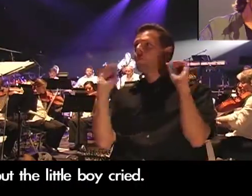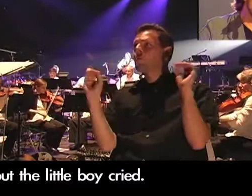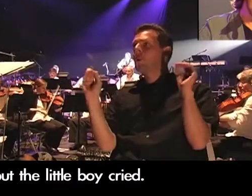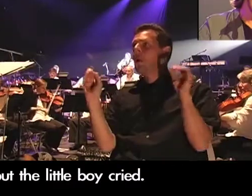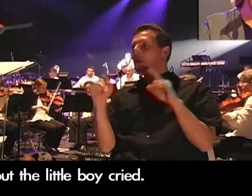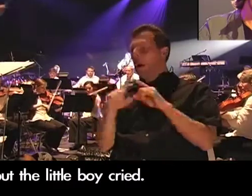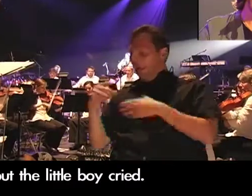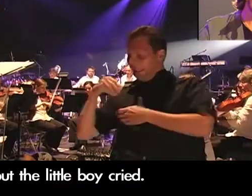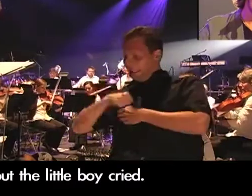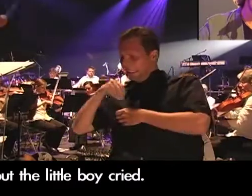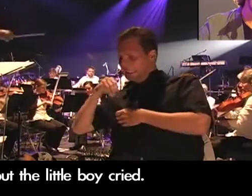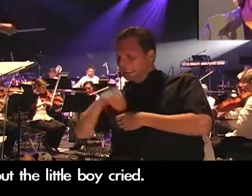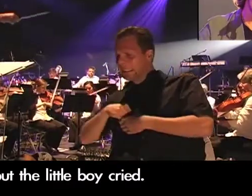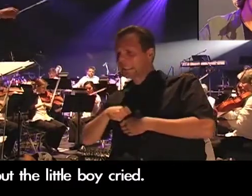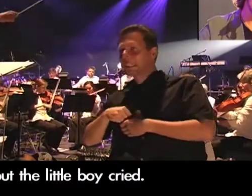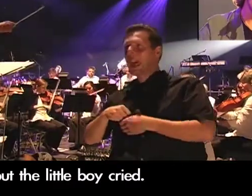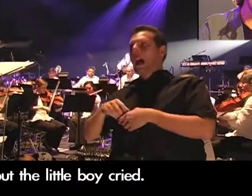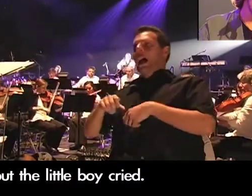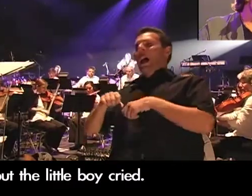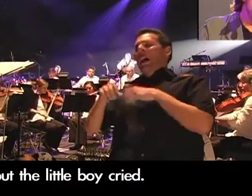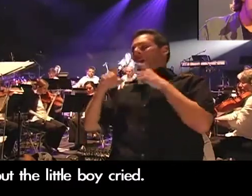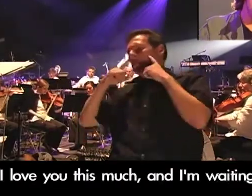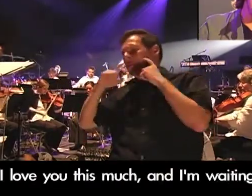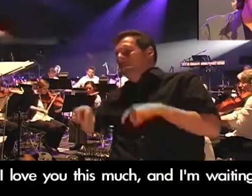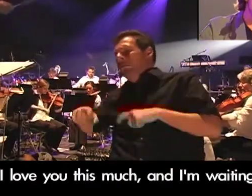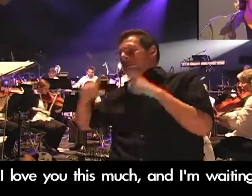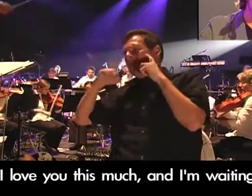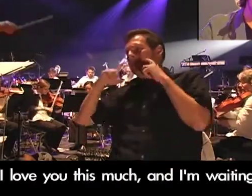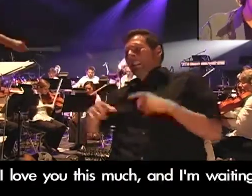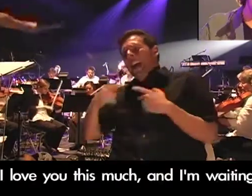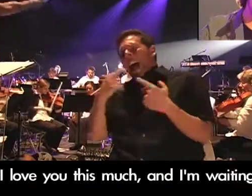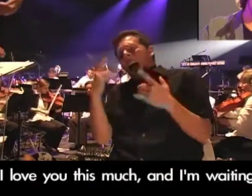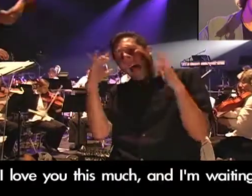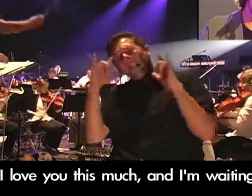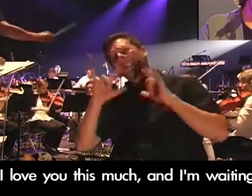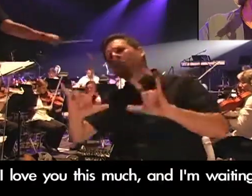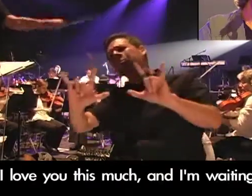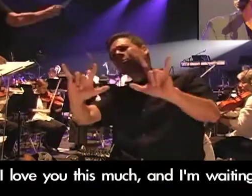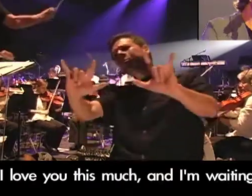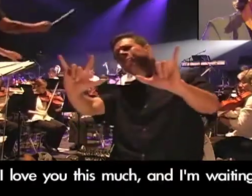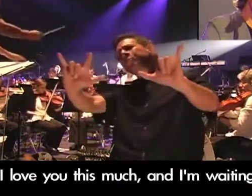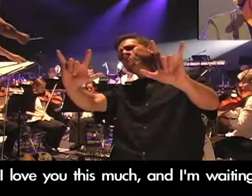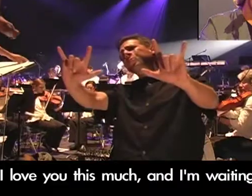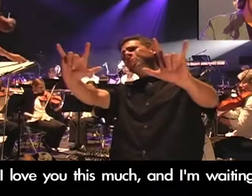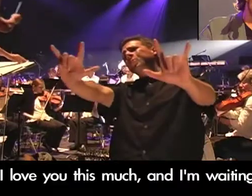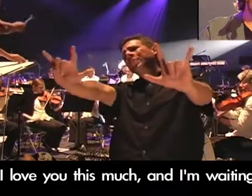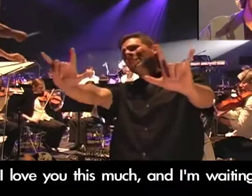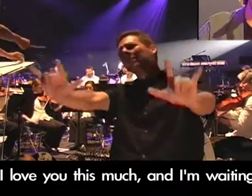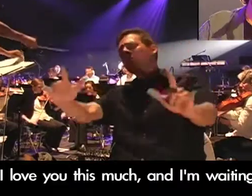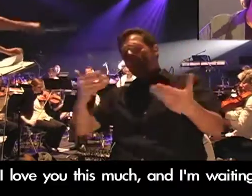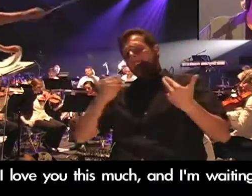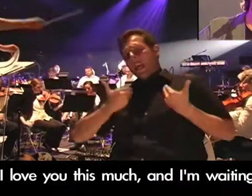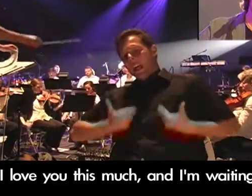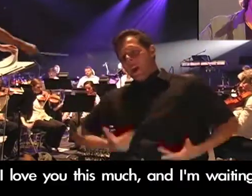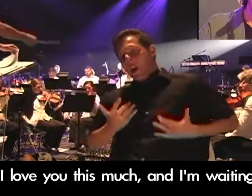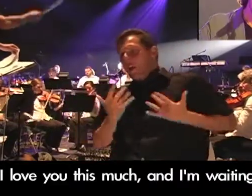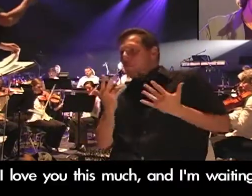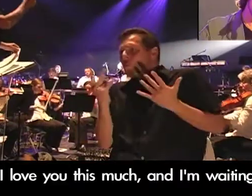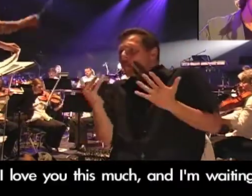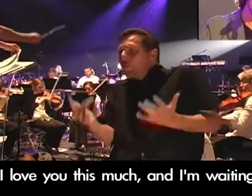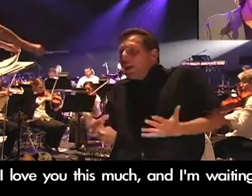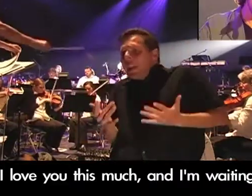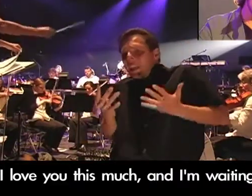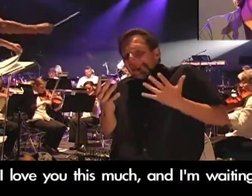the little boy cries, I love you this much. And I'm waiting